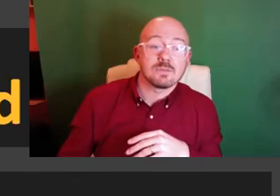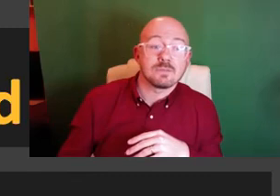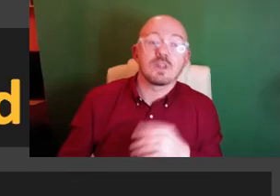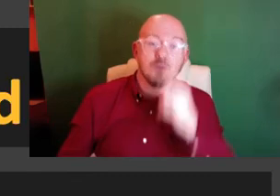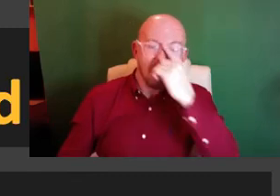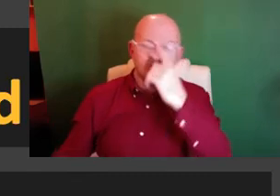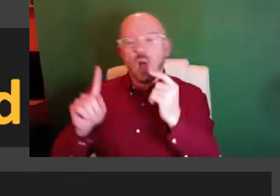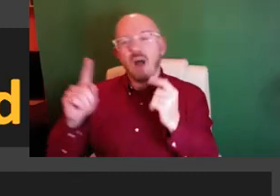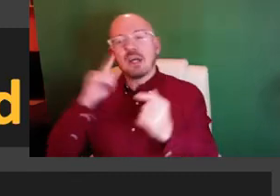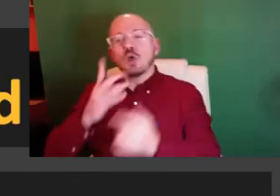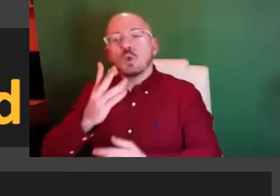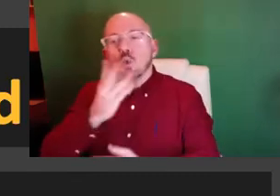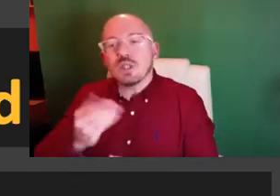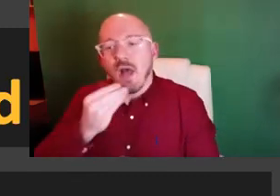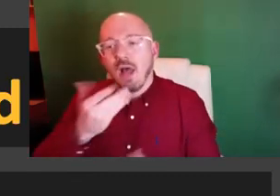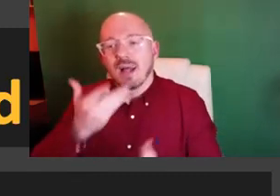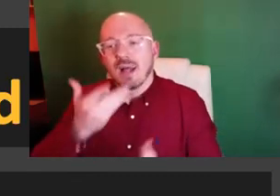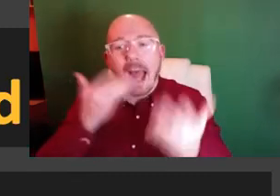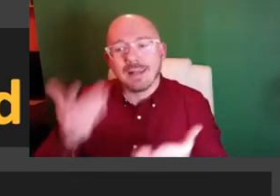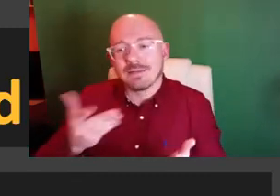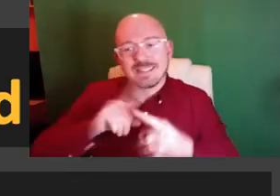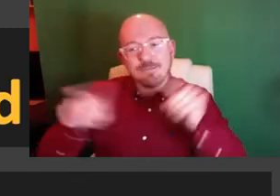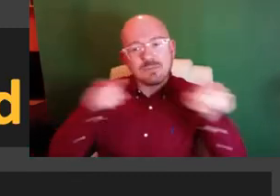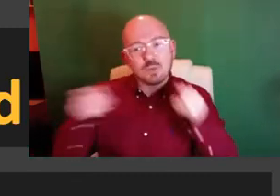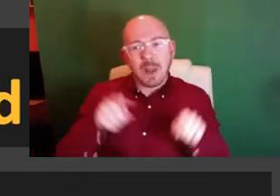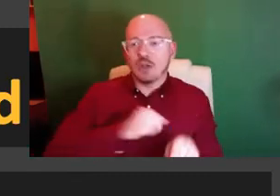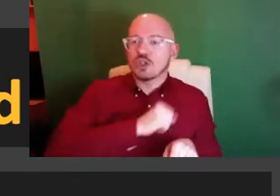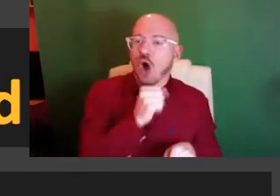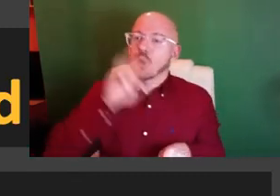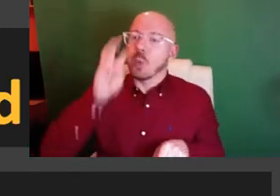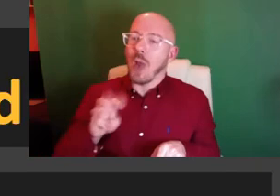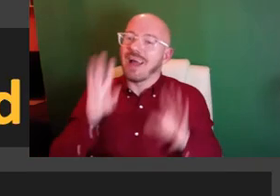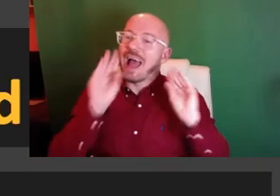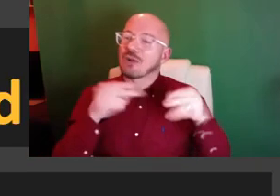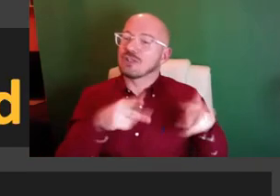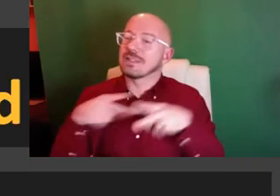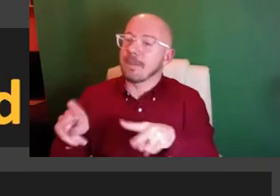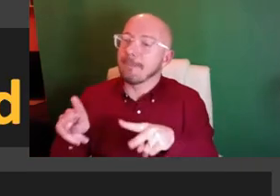So as I said, the second phase report was published in October of 2022.